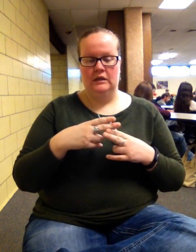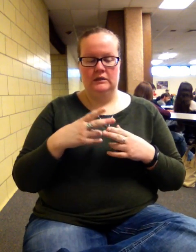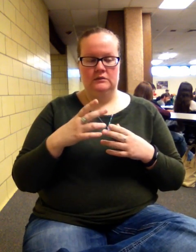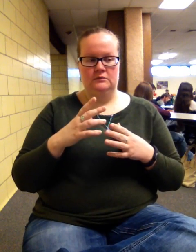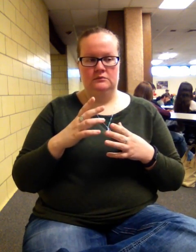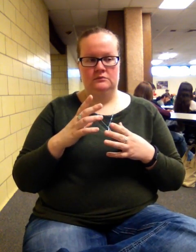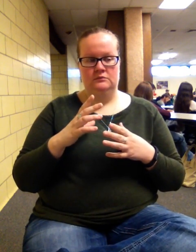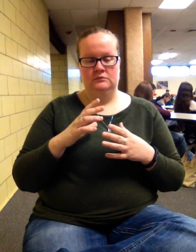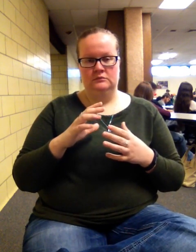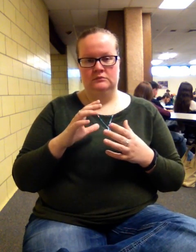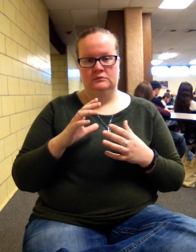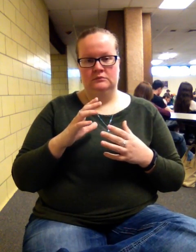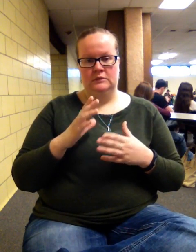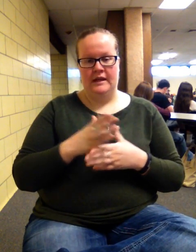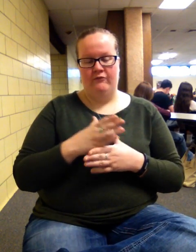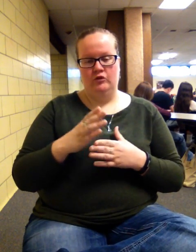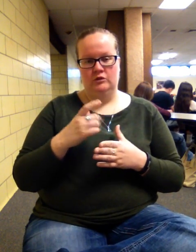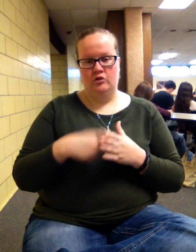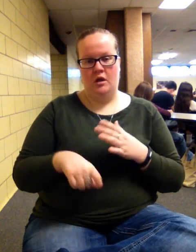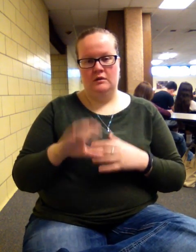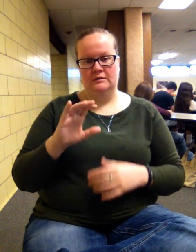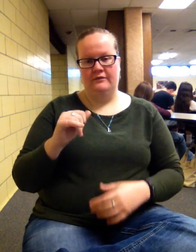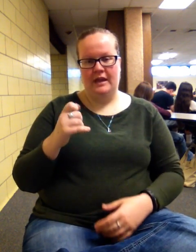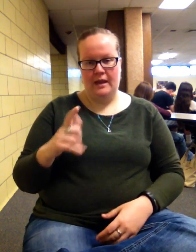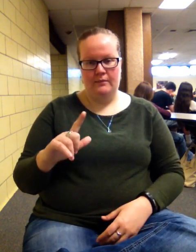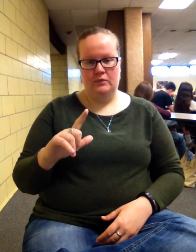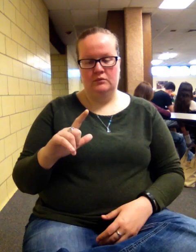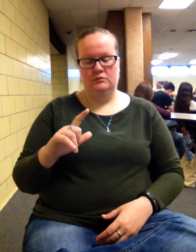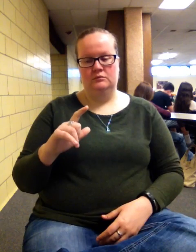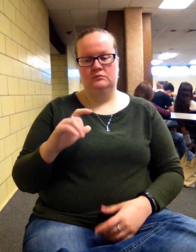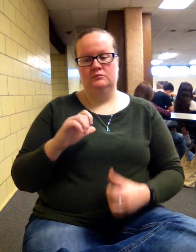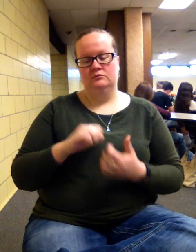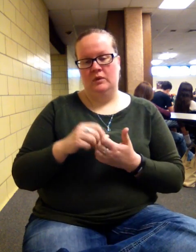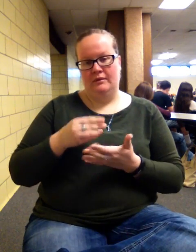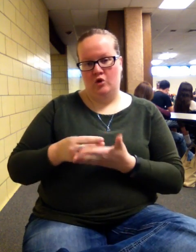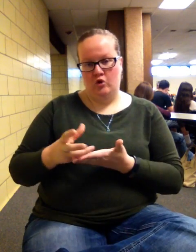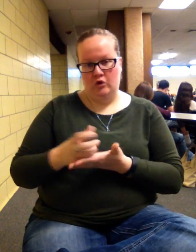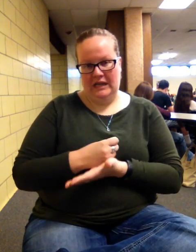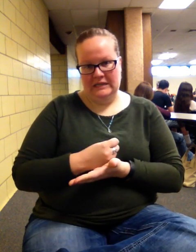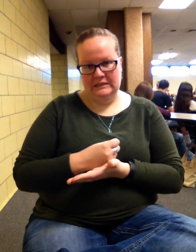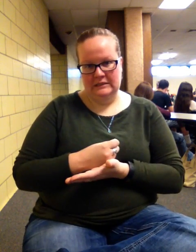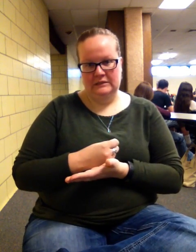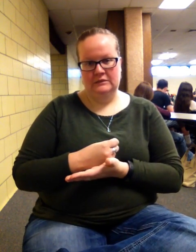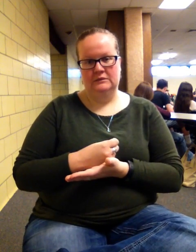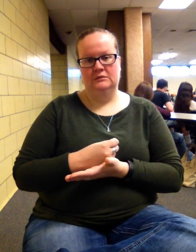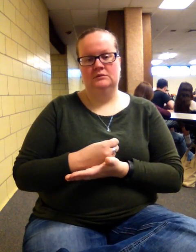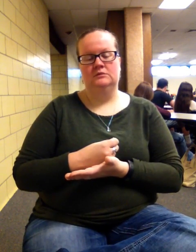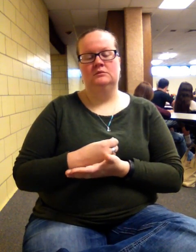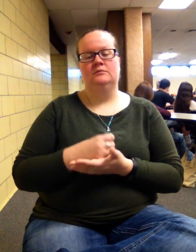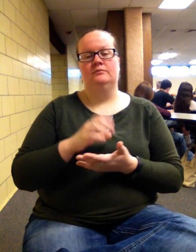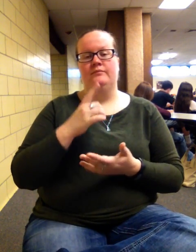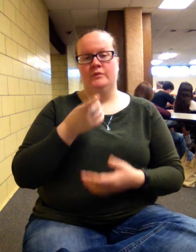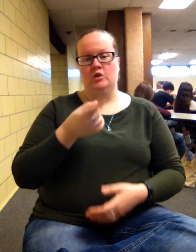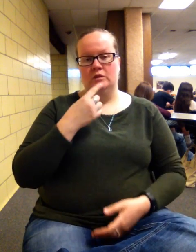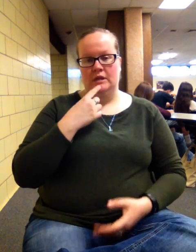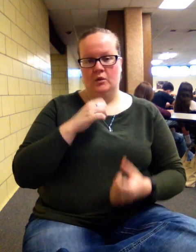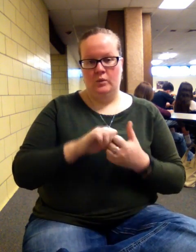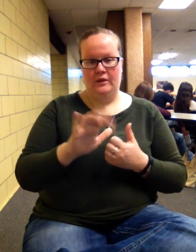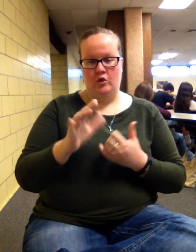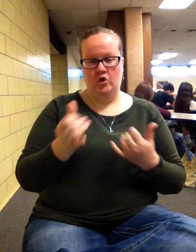retained earnings. And what they're saying with that kind of verbiage is, if they say weighted average cost of capital with retained earnings, they're saying with your current shareholders.